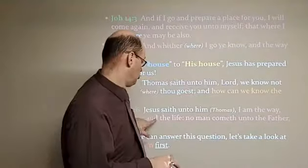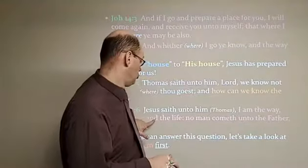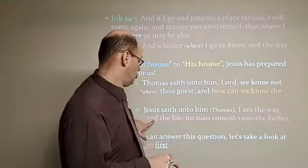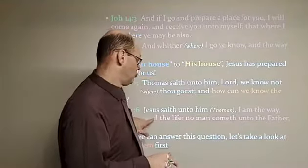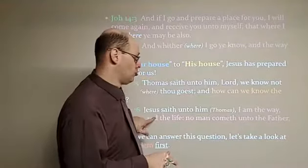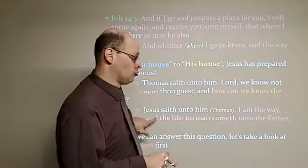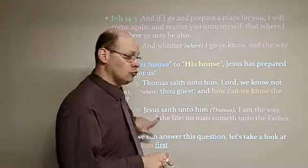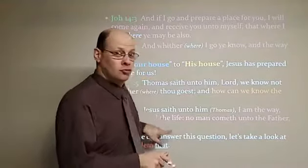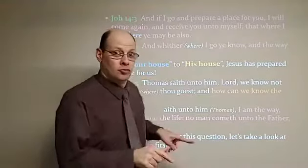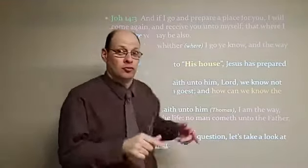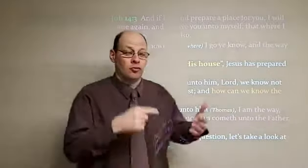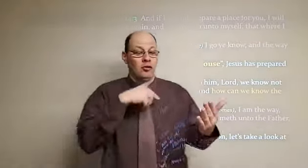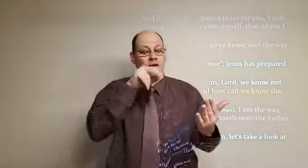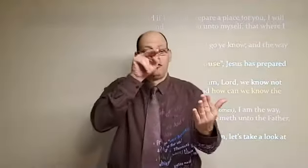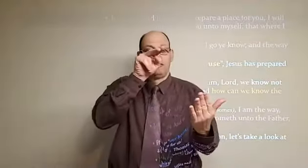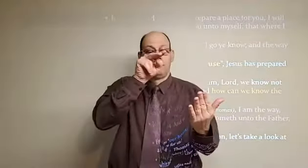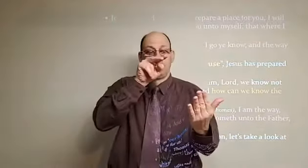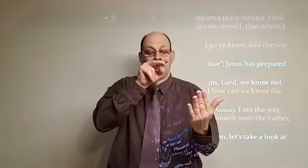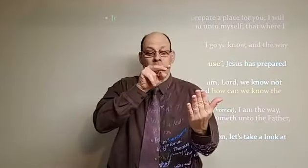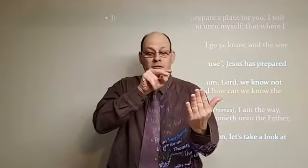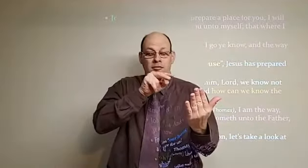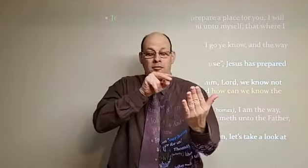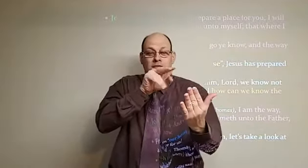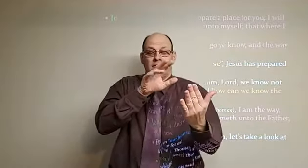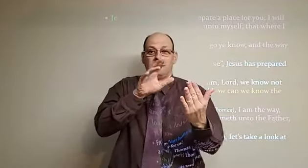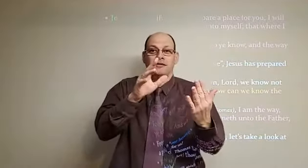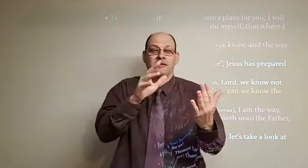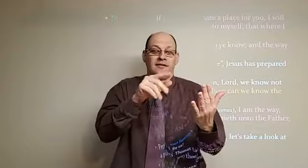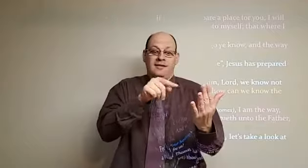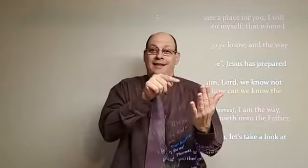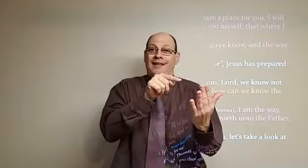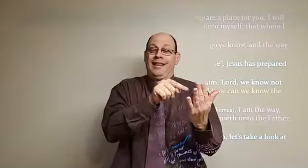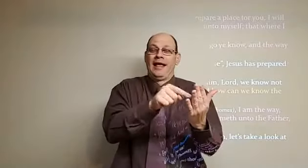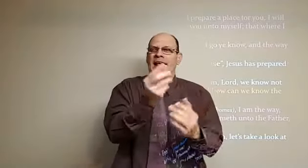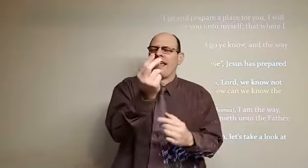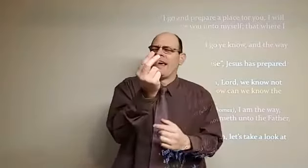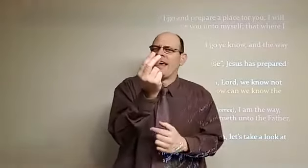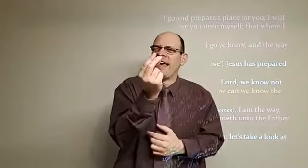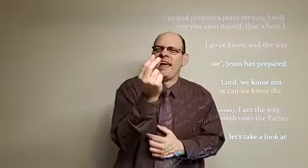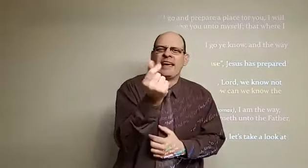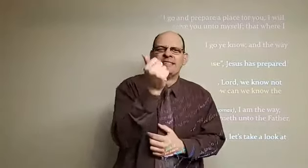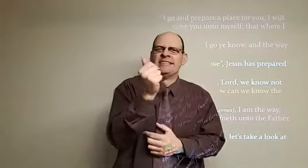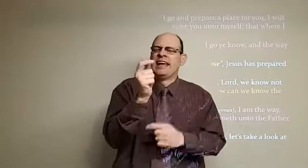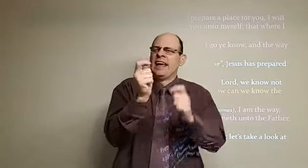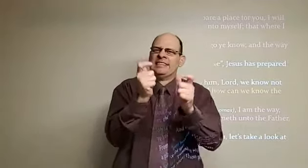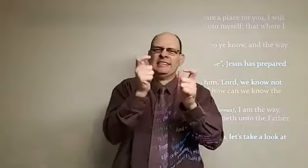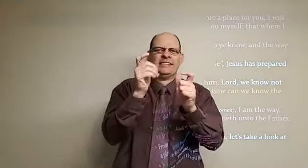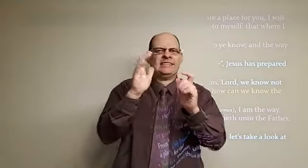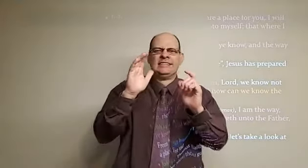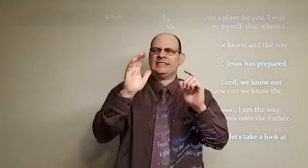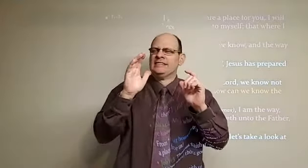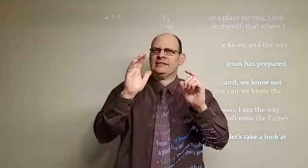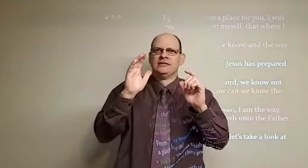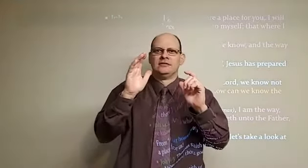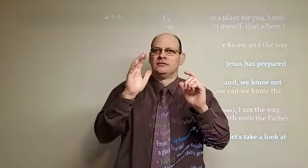and at the time this scripture here it like jumped out at me I saw it and it instantly